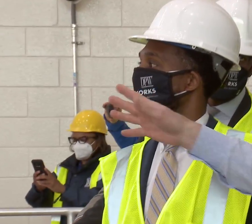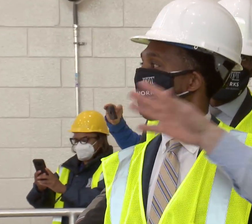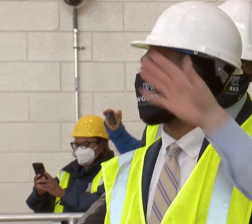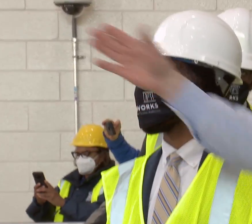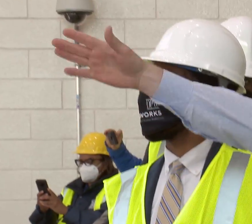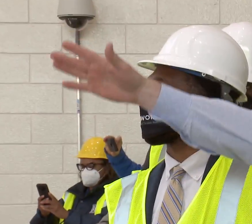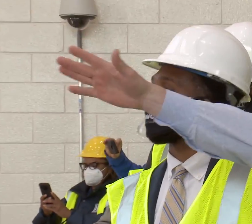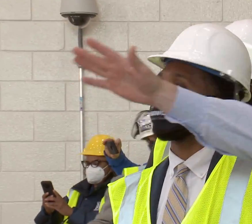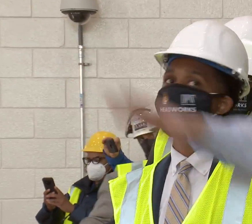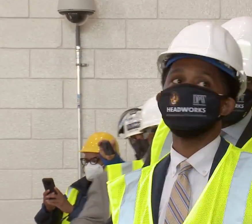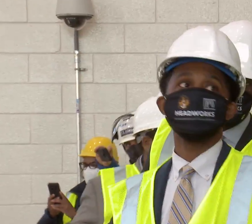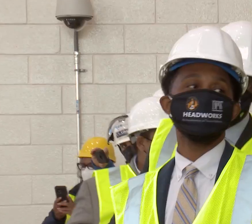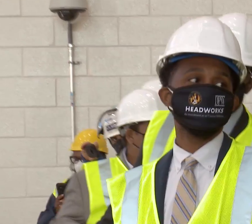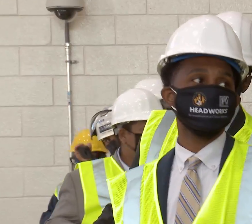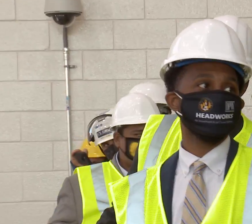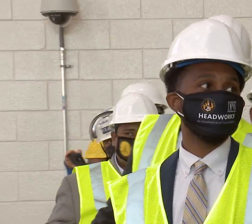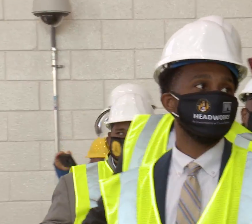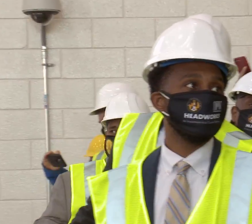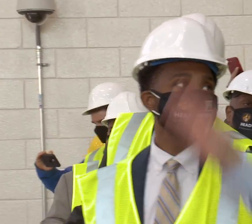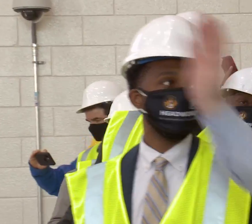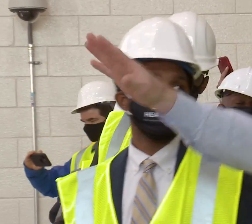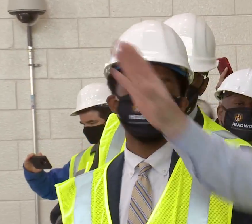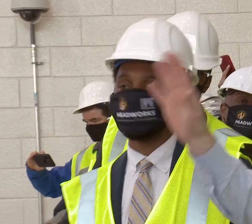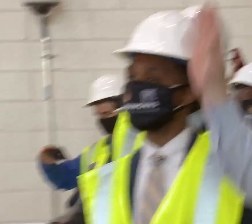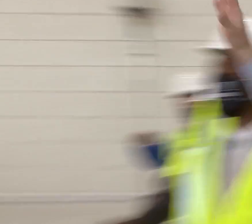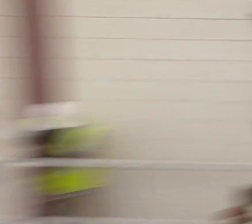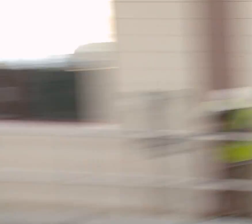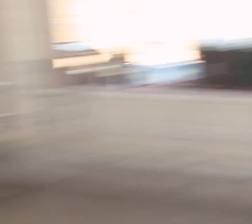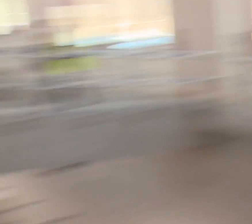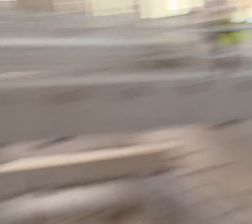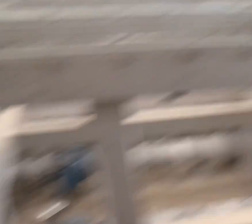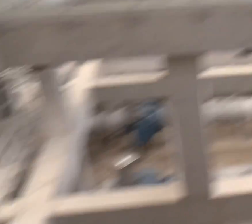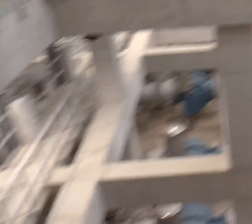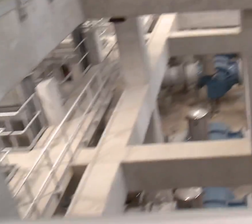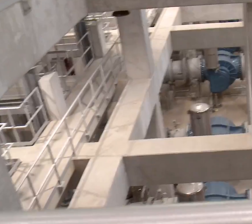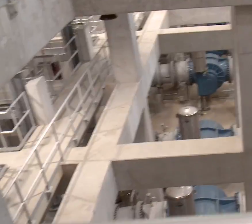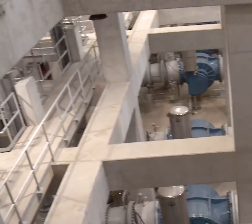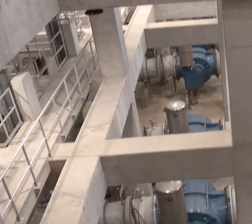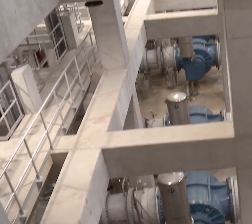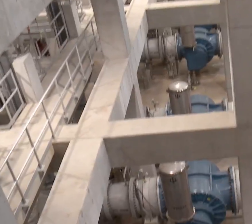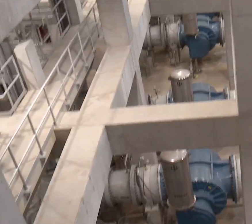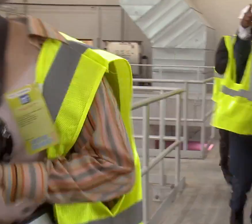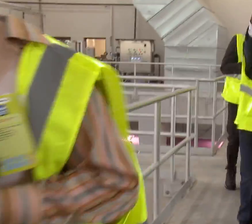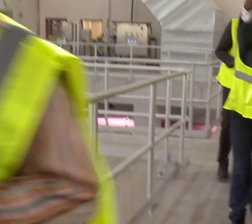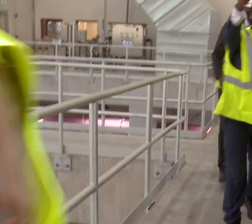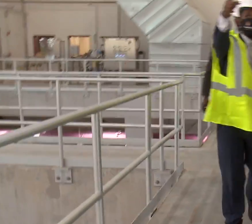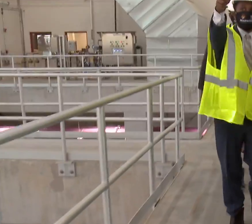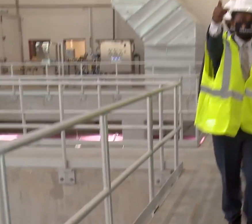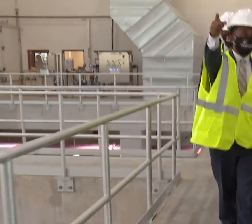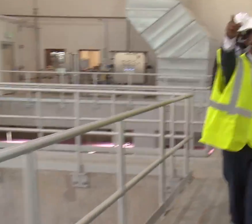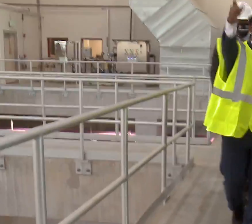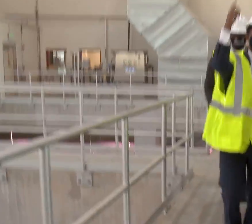pump forward or to the E2 tank that you heard about, and then the last 2 pump to the E2 tank.